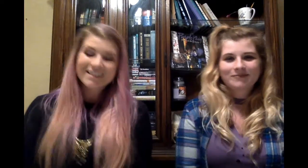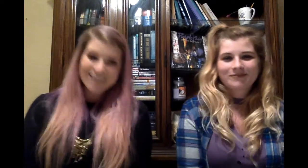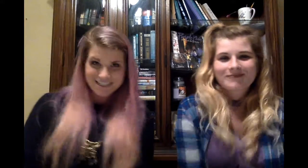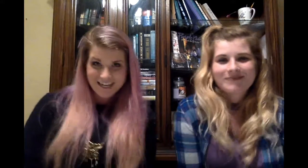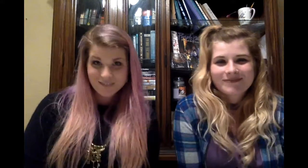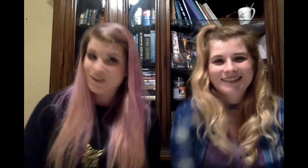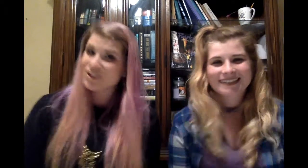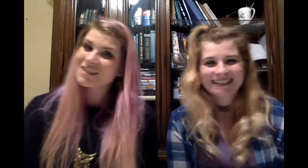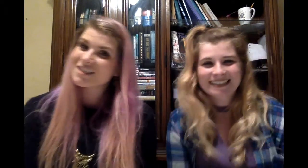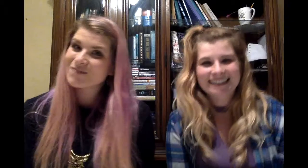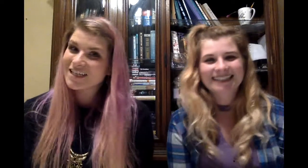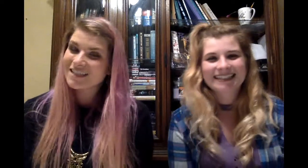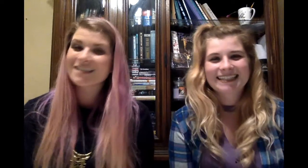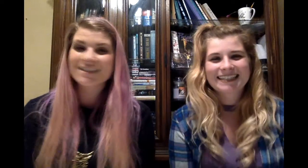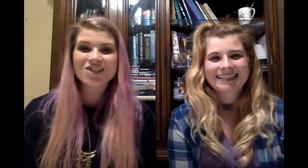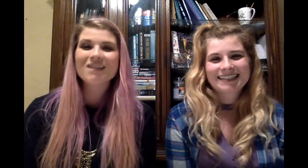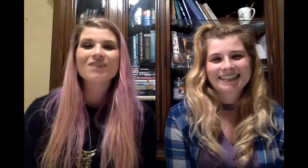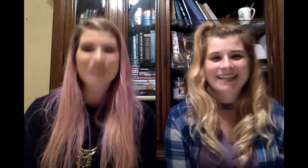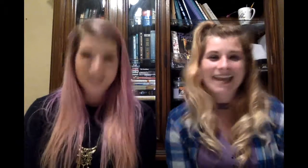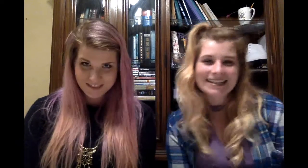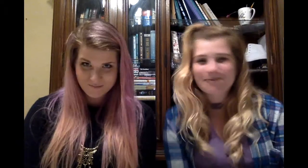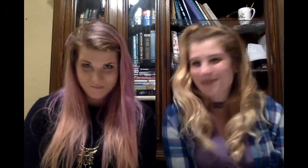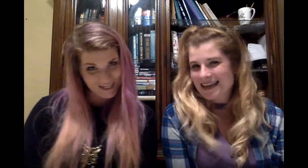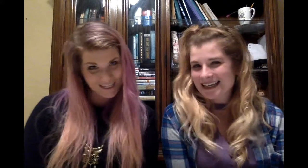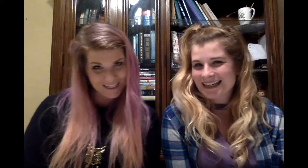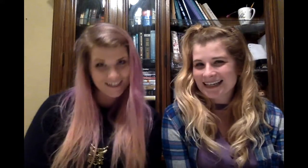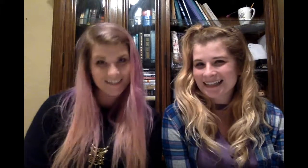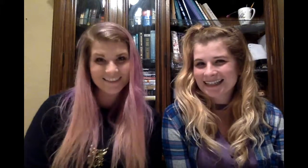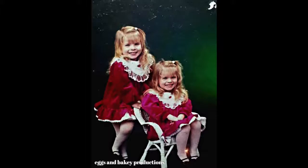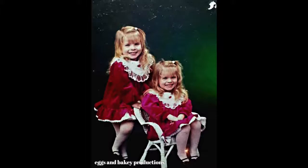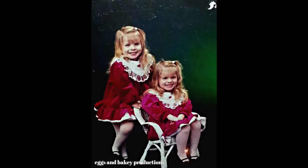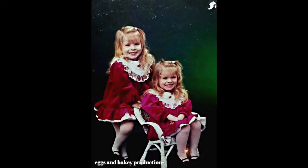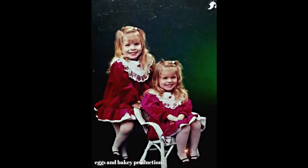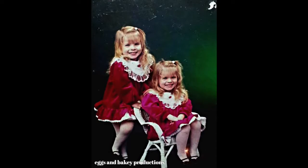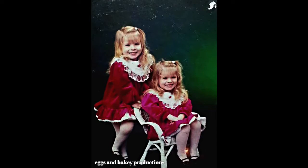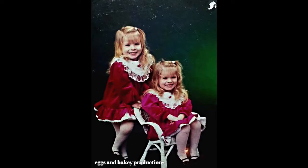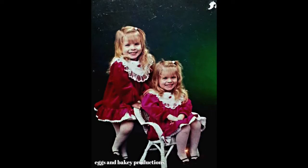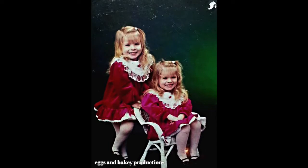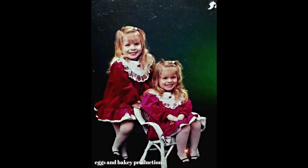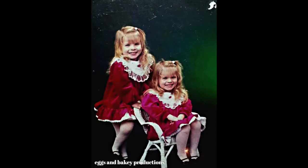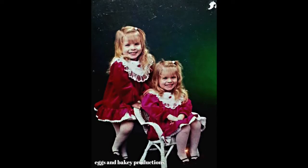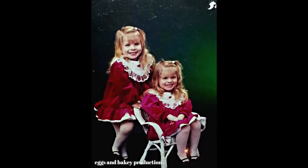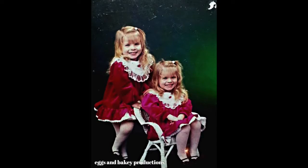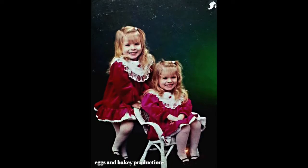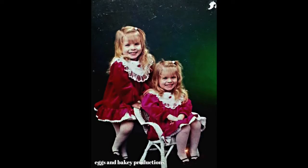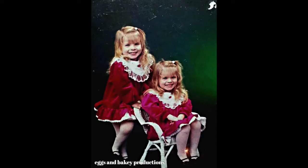Thanks, guys, for watching this week's edition of Eggs and Bakey. Eggs and Bakey.